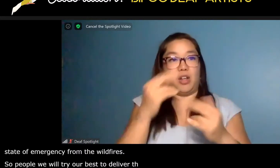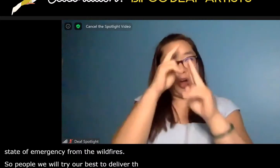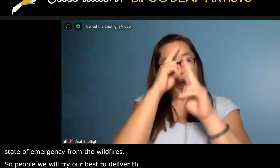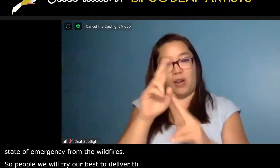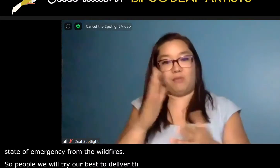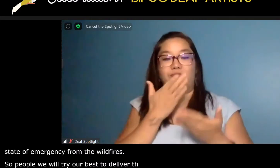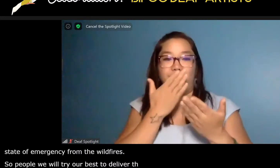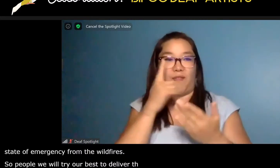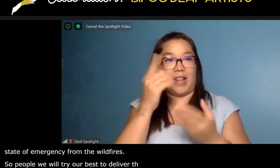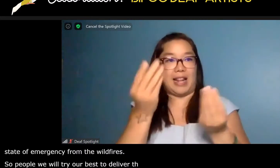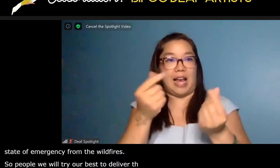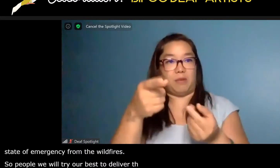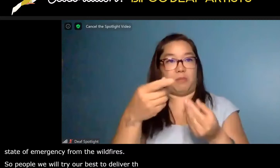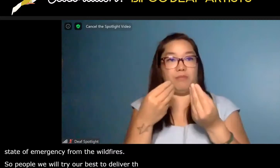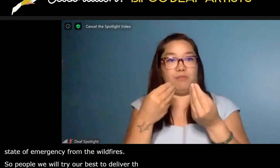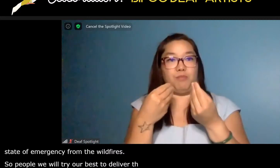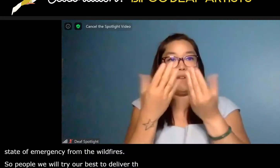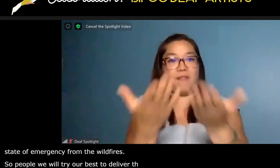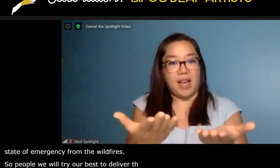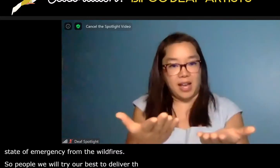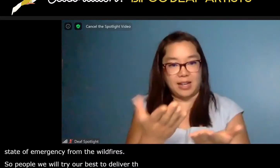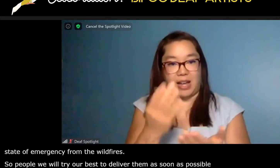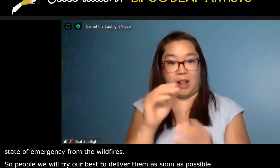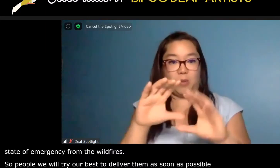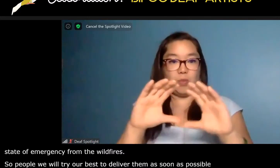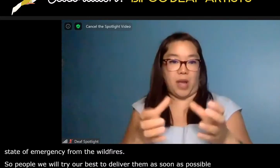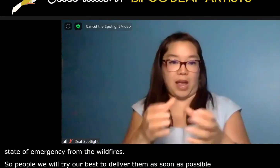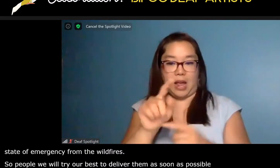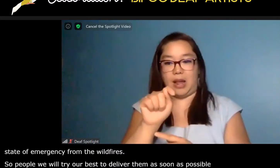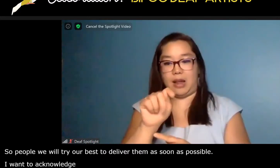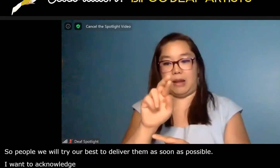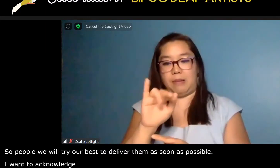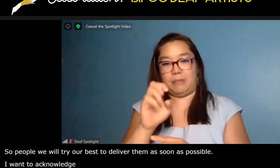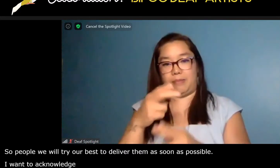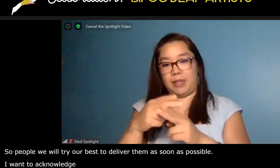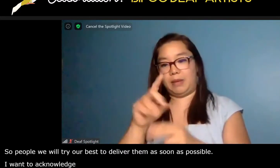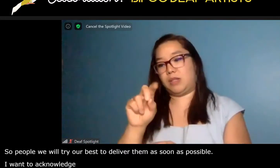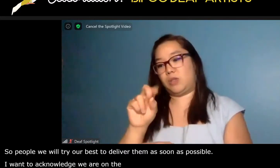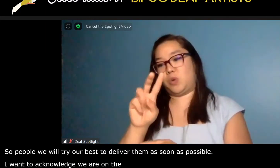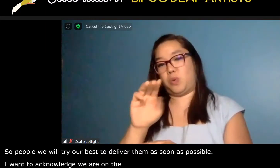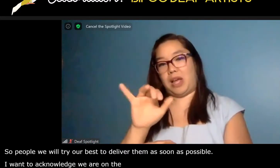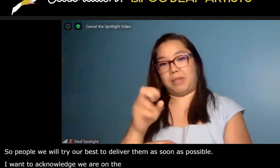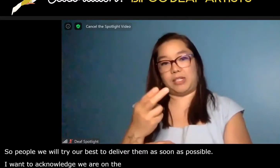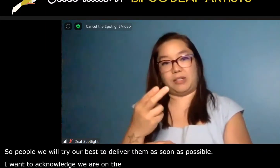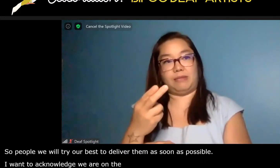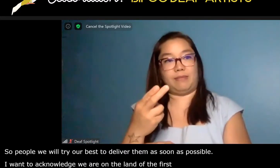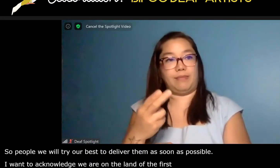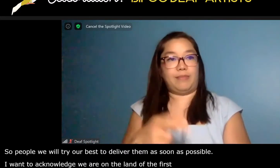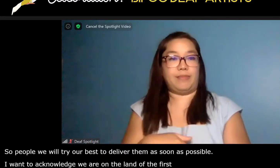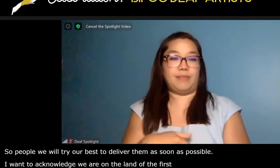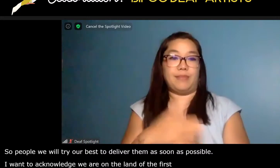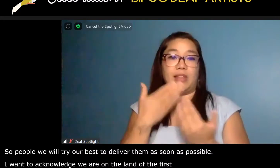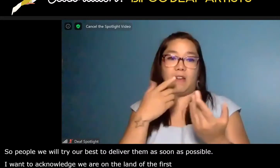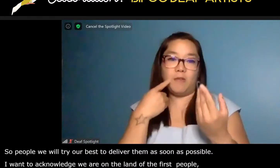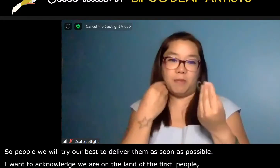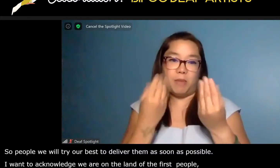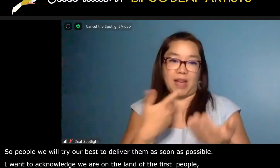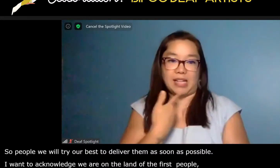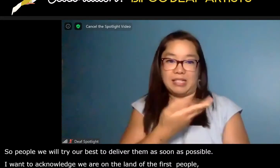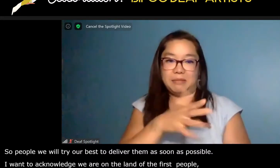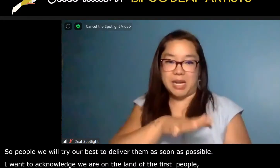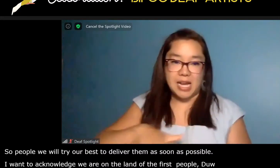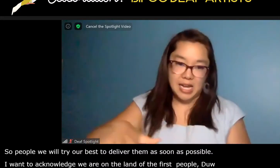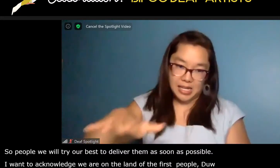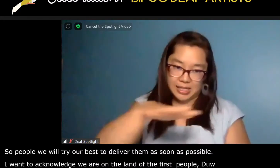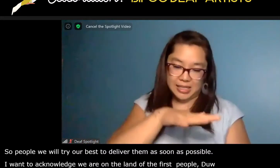people, past and present, and honor with gratitude the land itself and the Duwamish